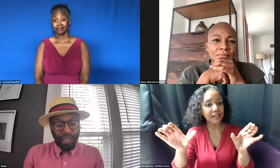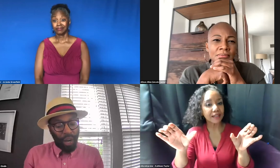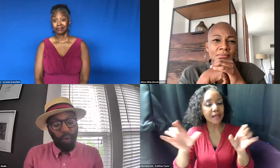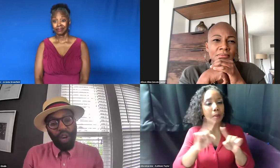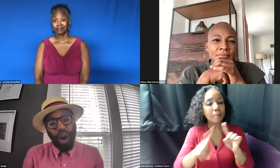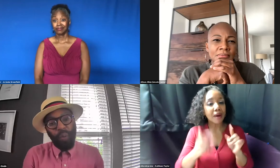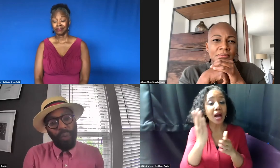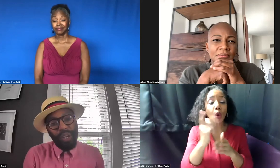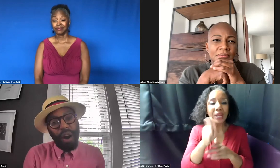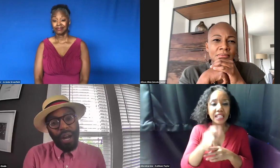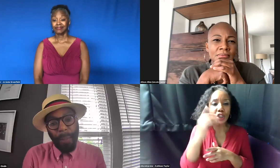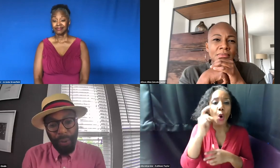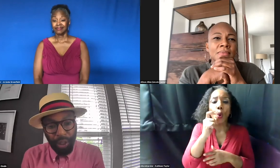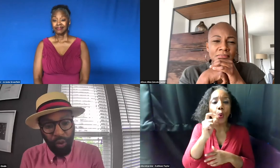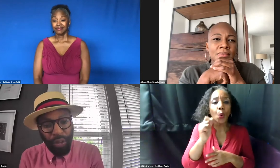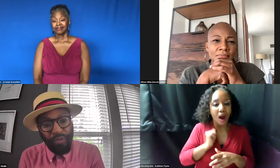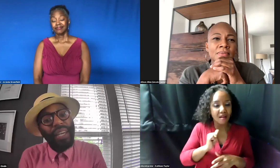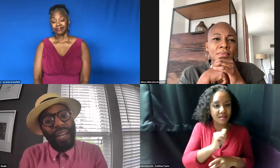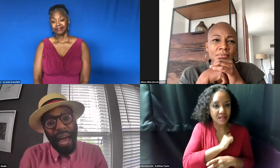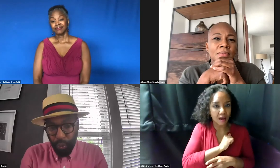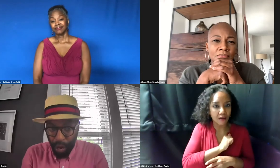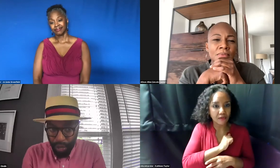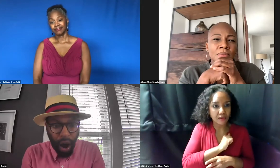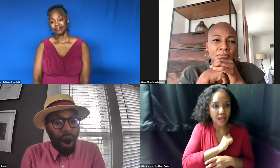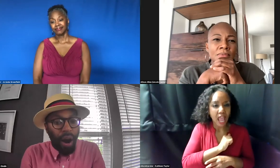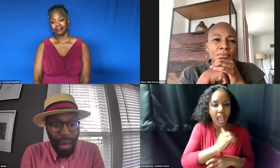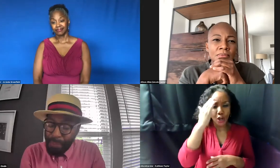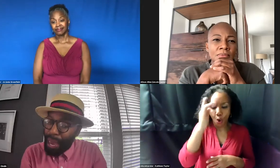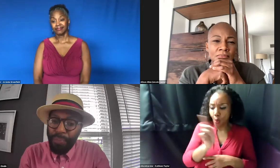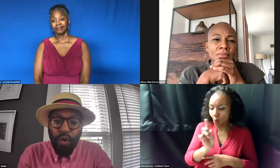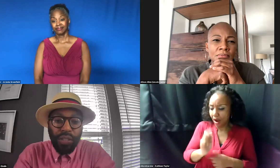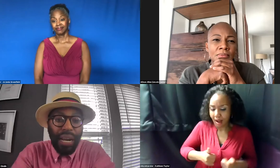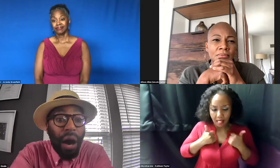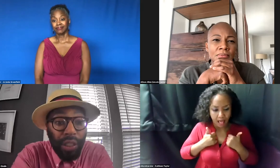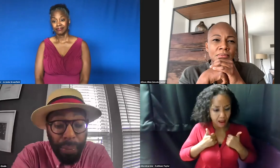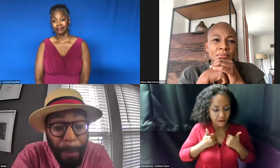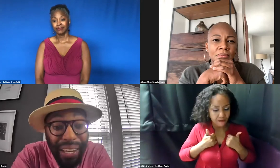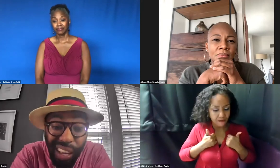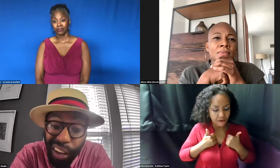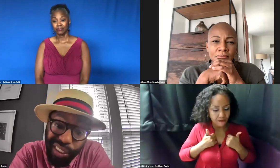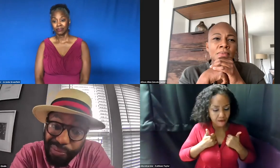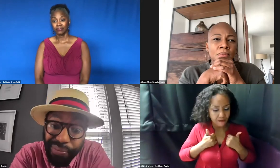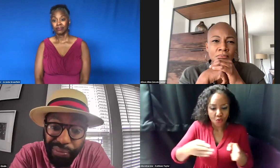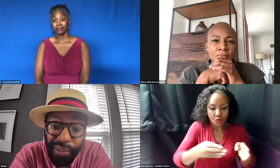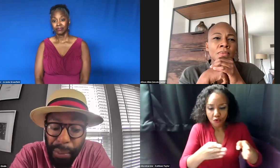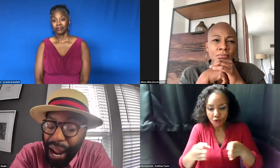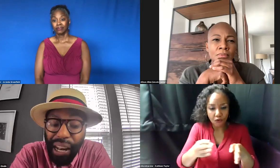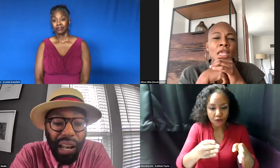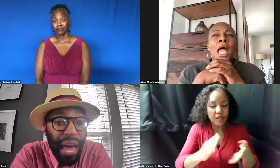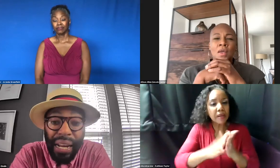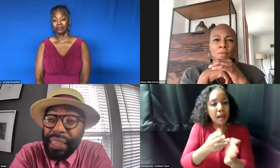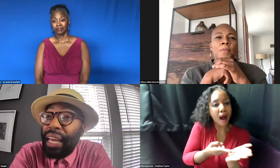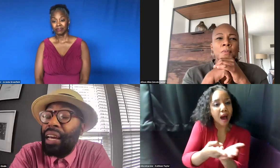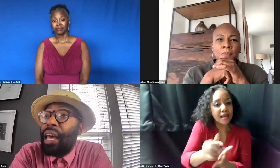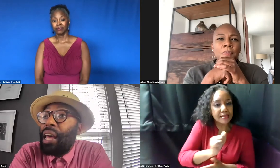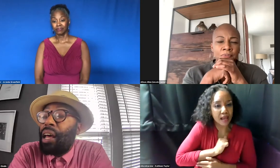to understand who we are and where we are and operate with truth and recognize where we are and make moves that allow us to be our best selves. Mm-hmm. But I love